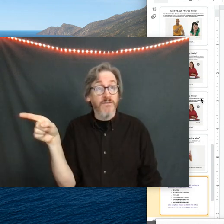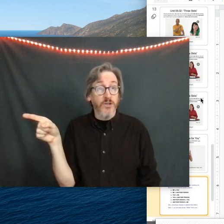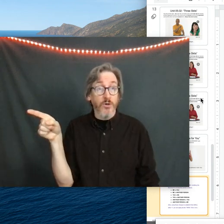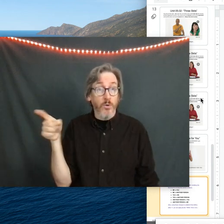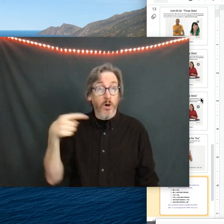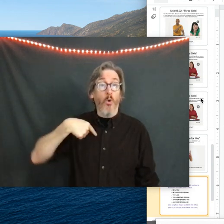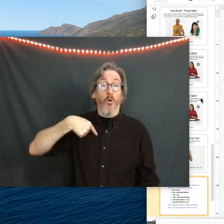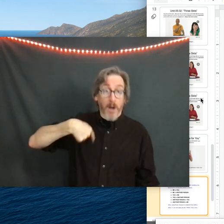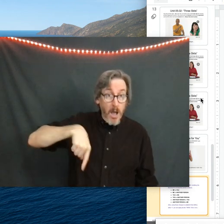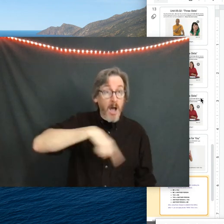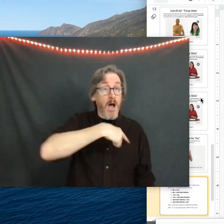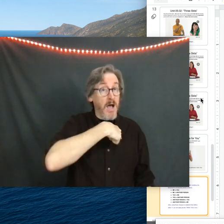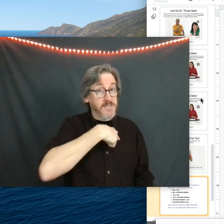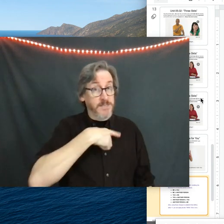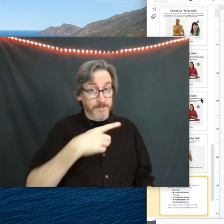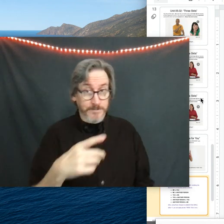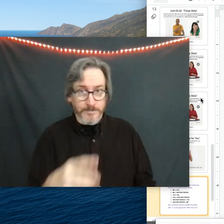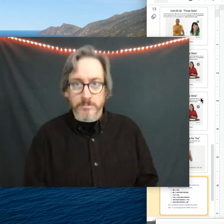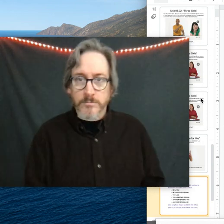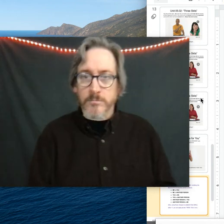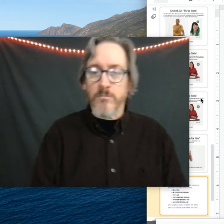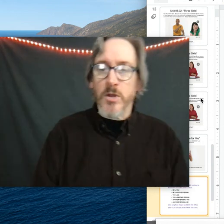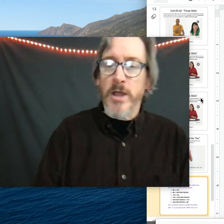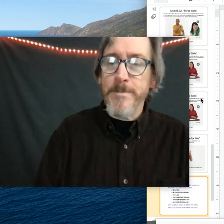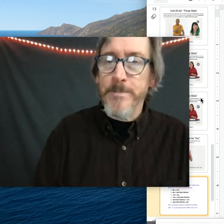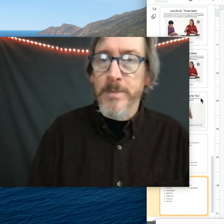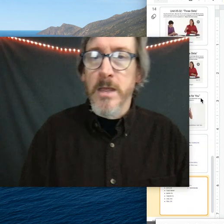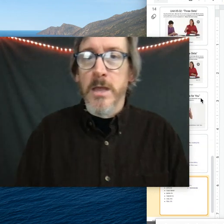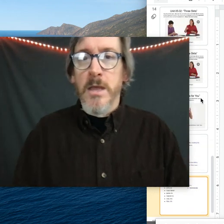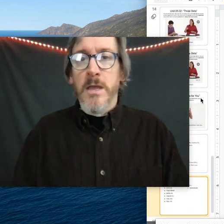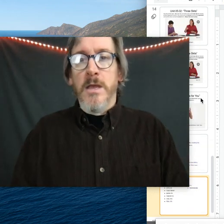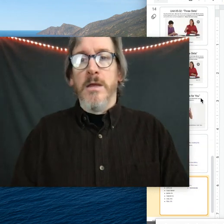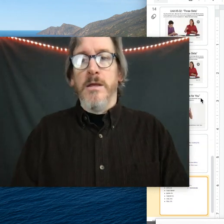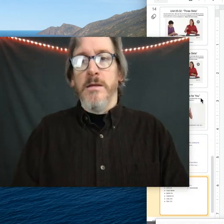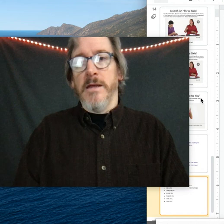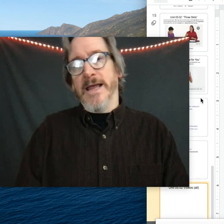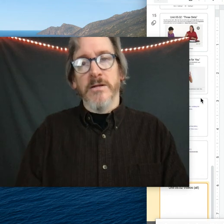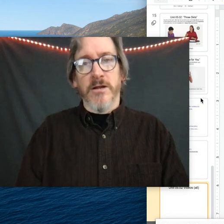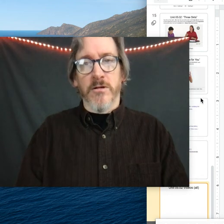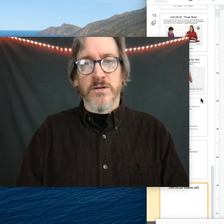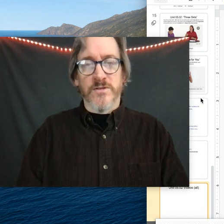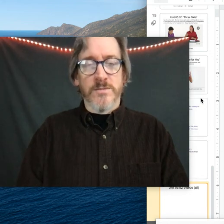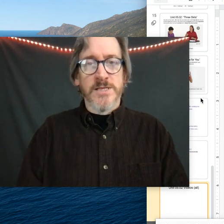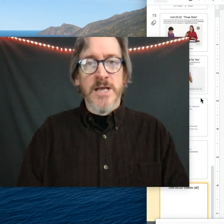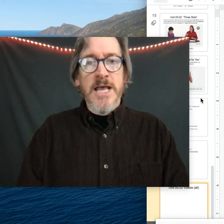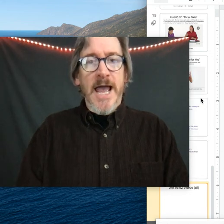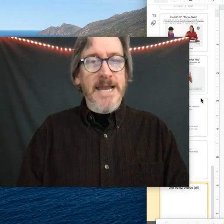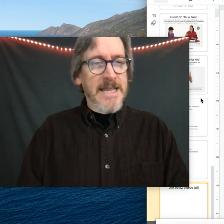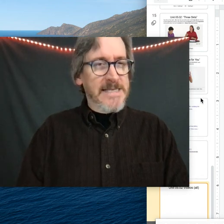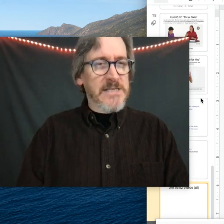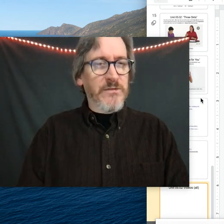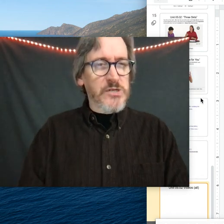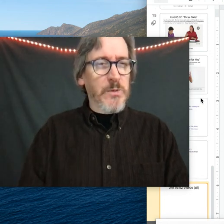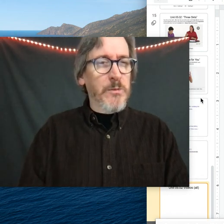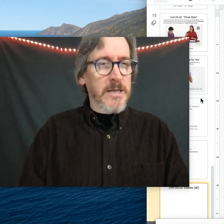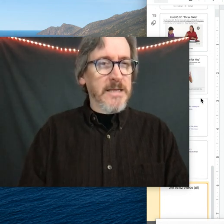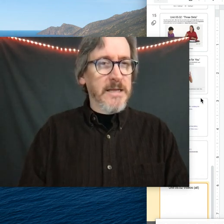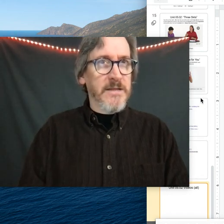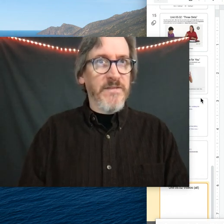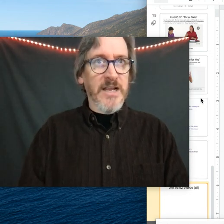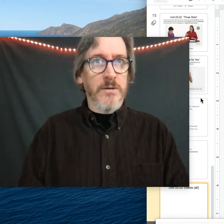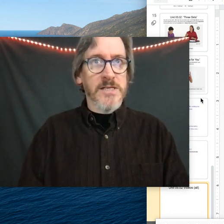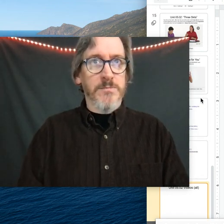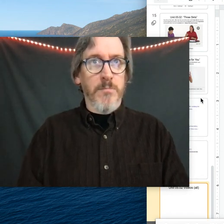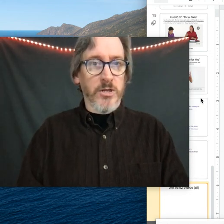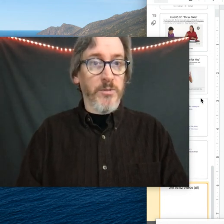all of you or us. Okay. And again, here are those verbs. And this is the first one where I think